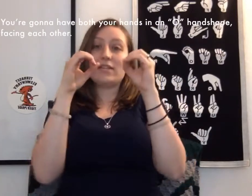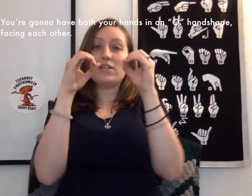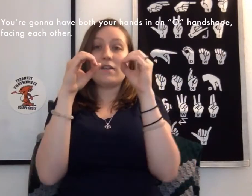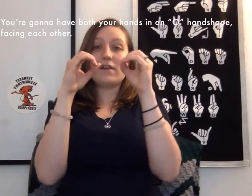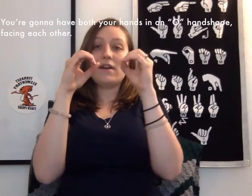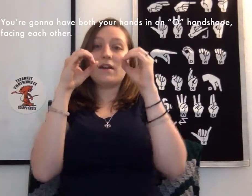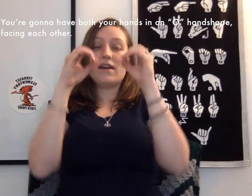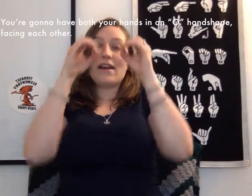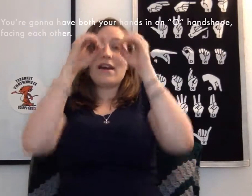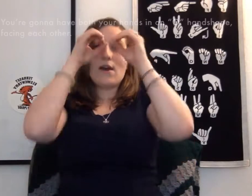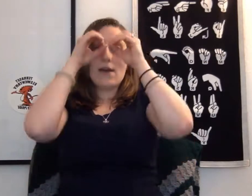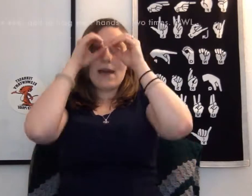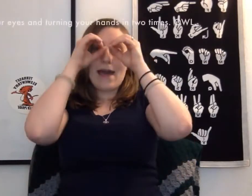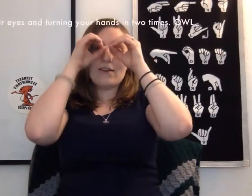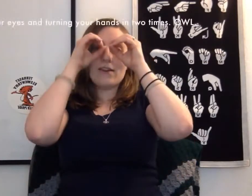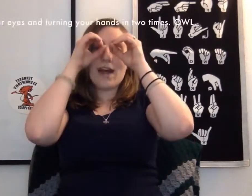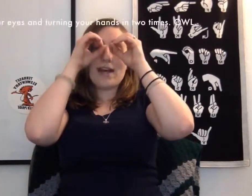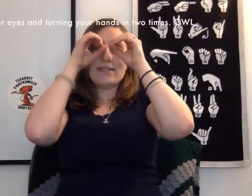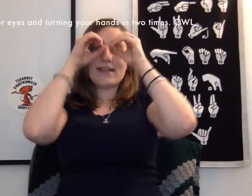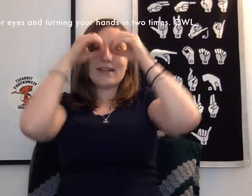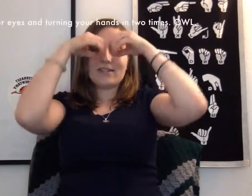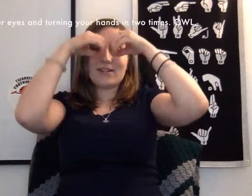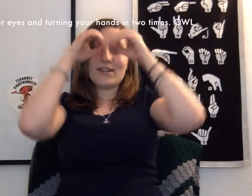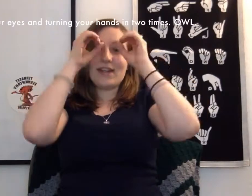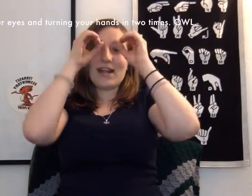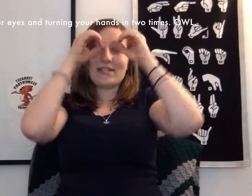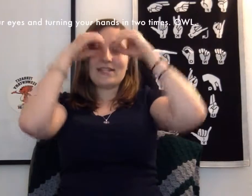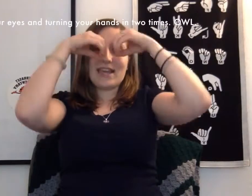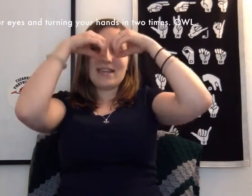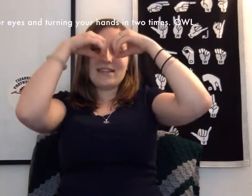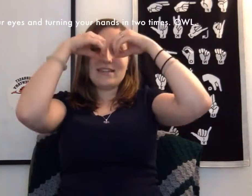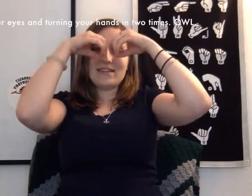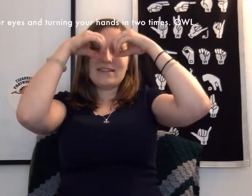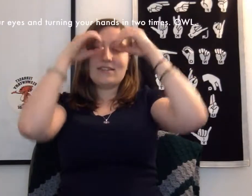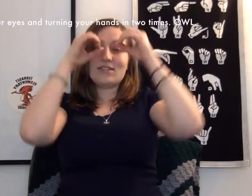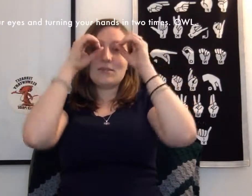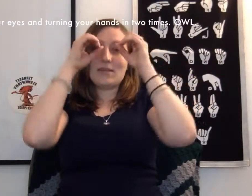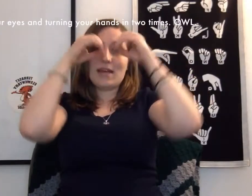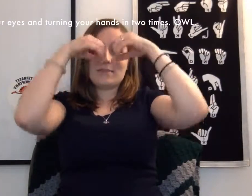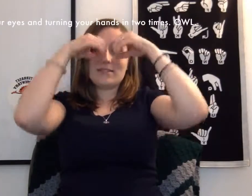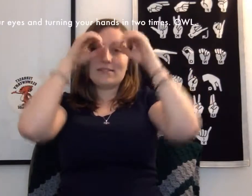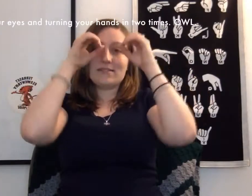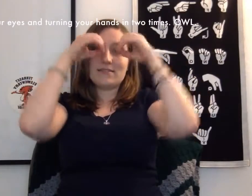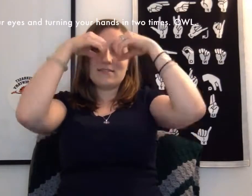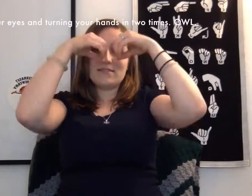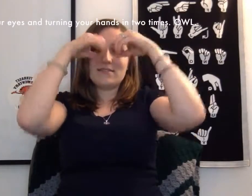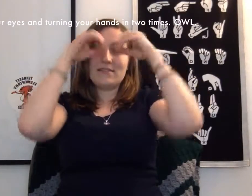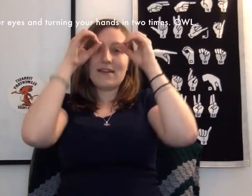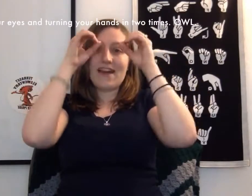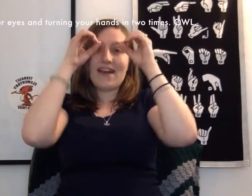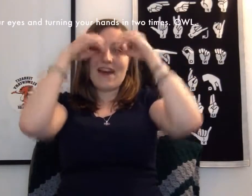other, at your eyes and turning your hands in 2 times. Owl.